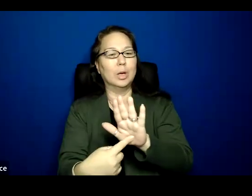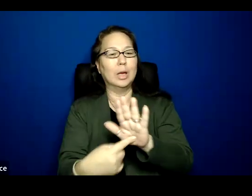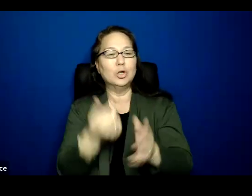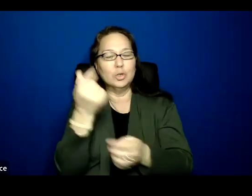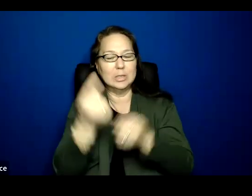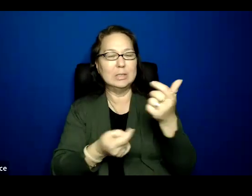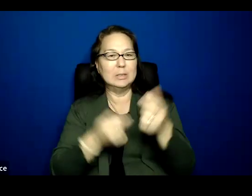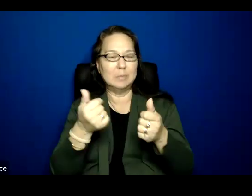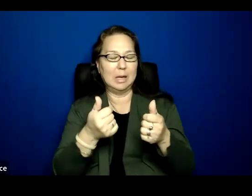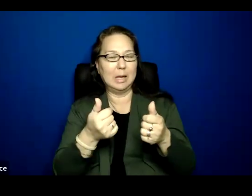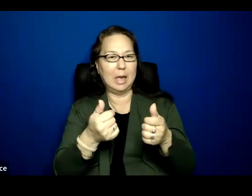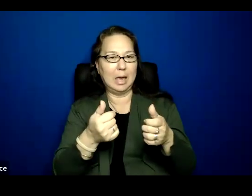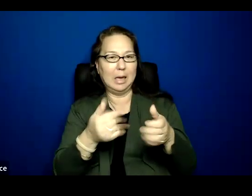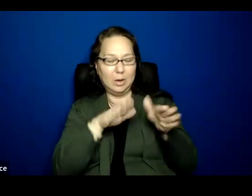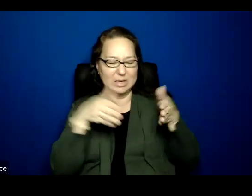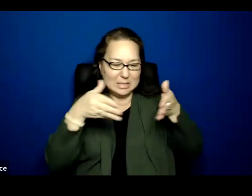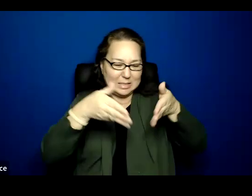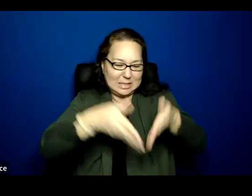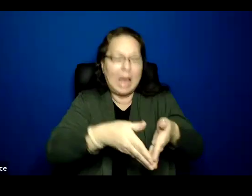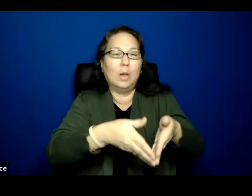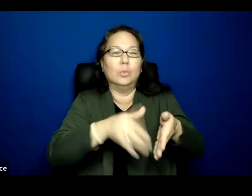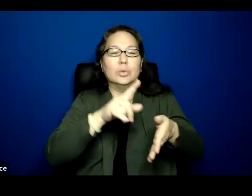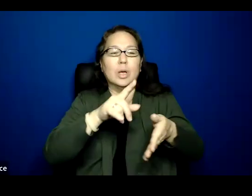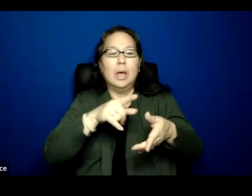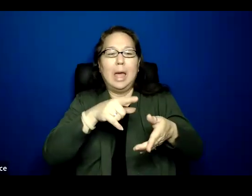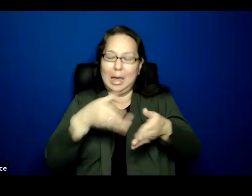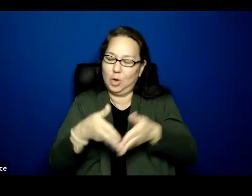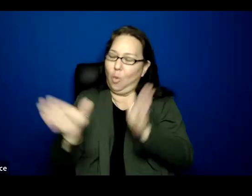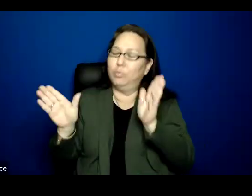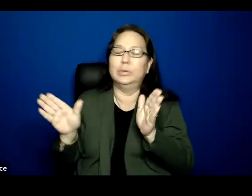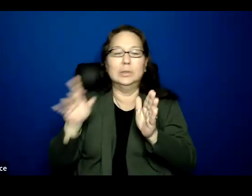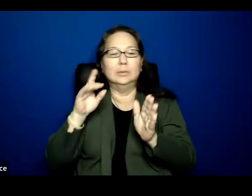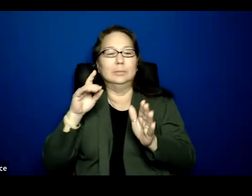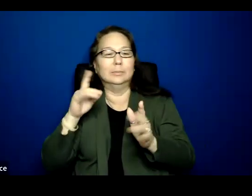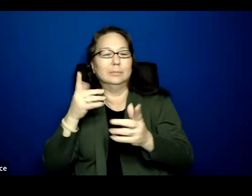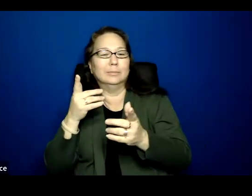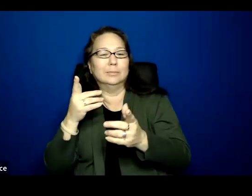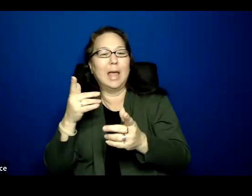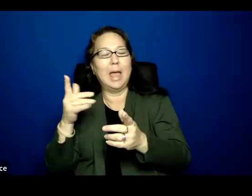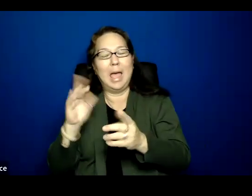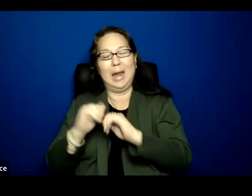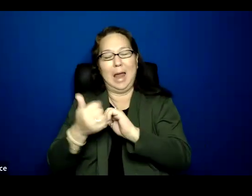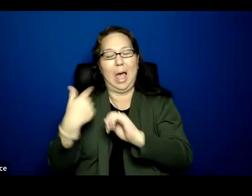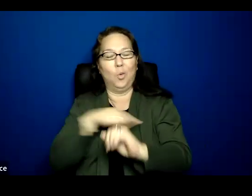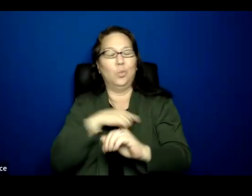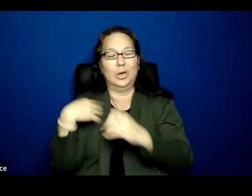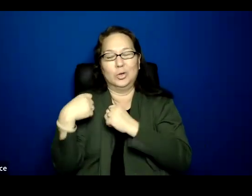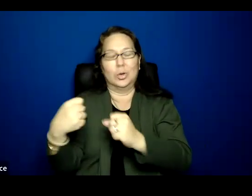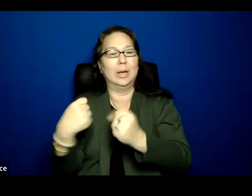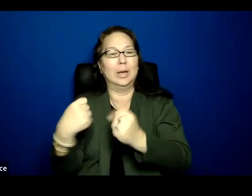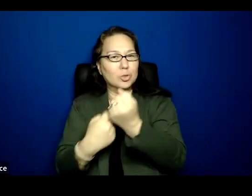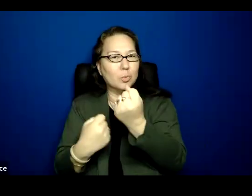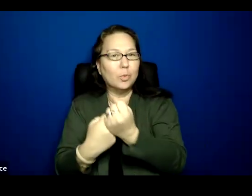accelerate learning for all students here in BPS. We will show our instructional expectations are strengthening systems of support,